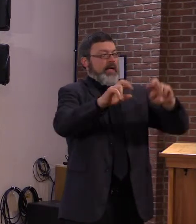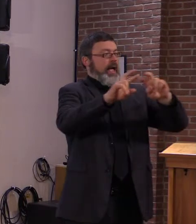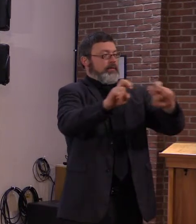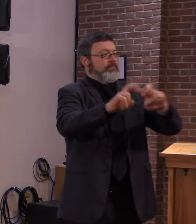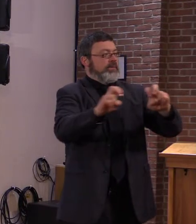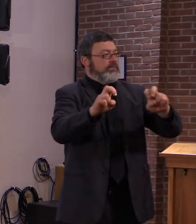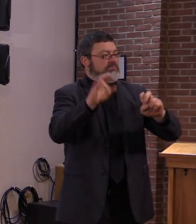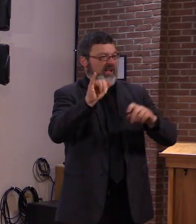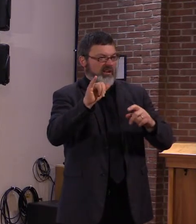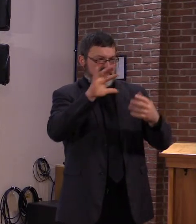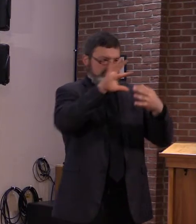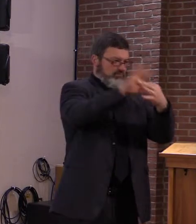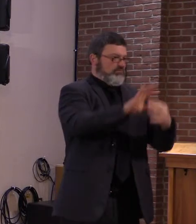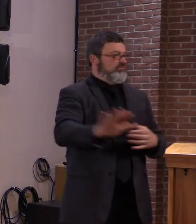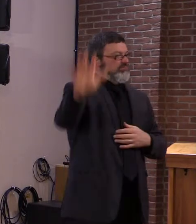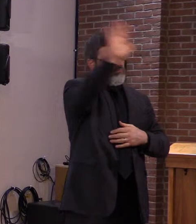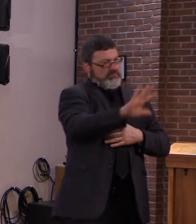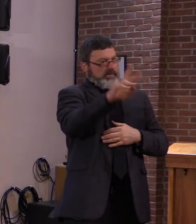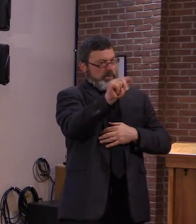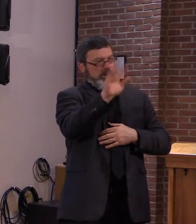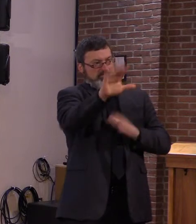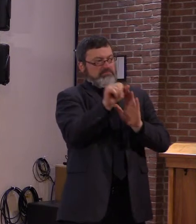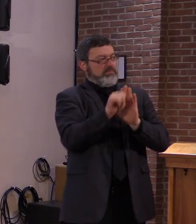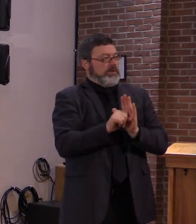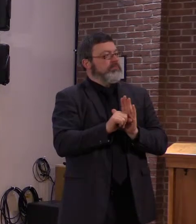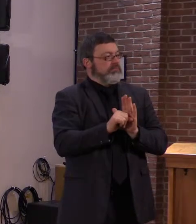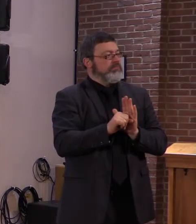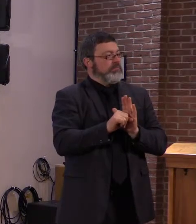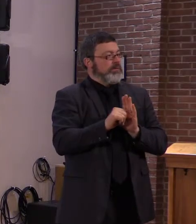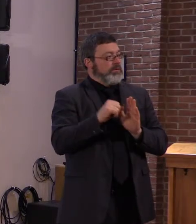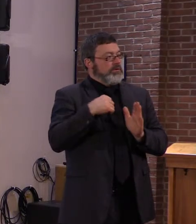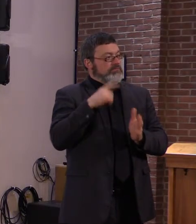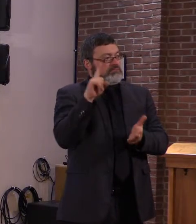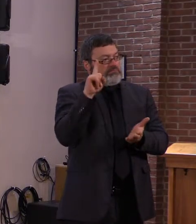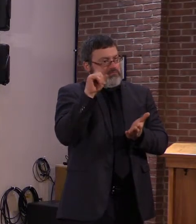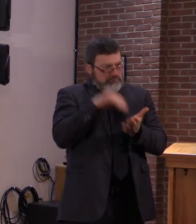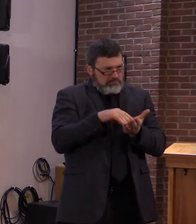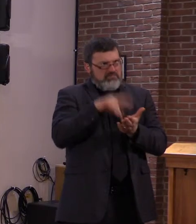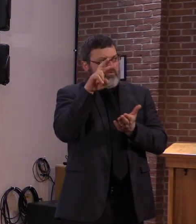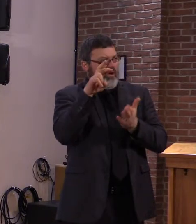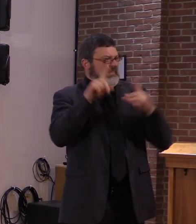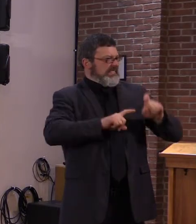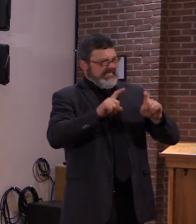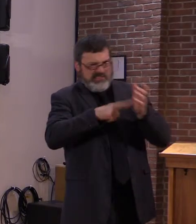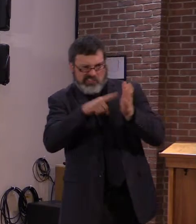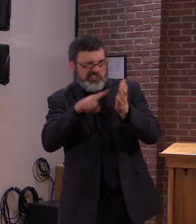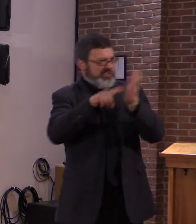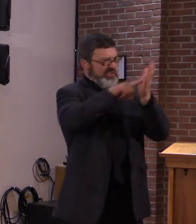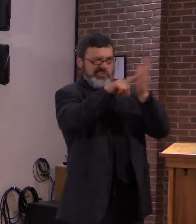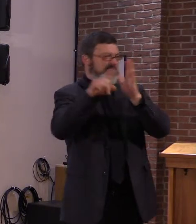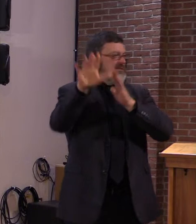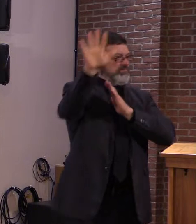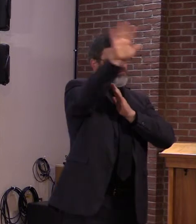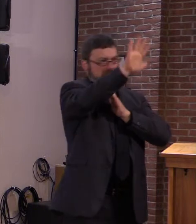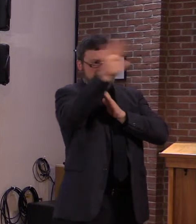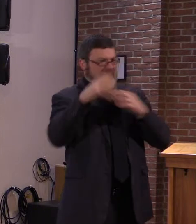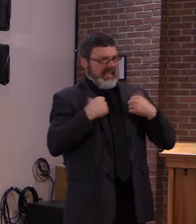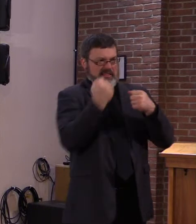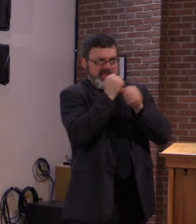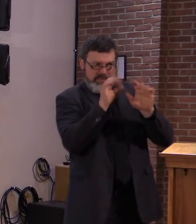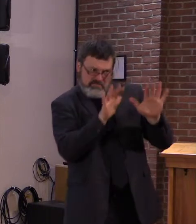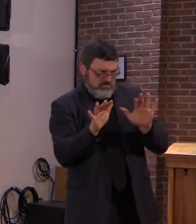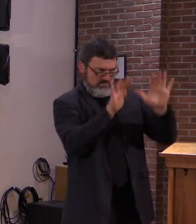fact, brighter days ahead. And I believe it's not that far into the future. We can make a